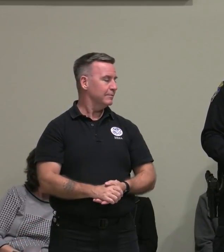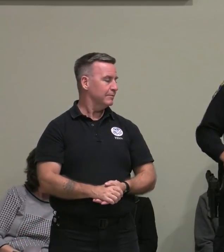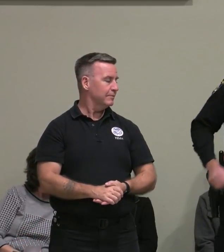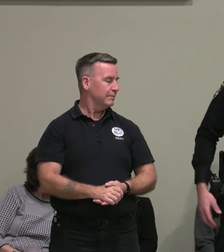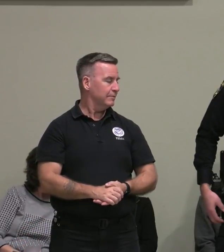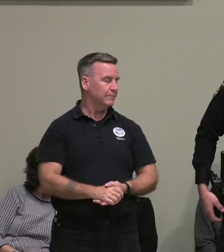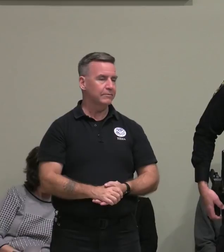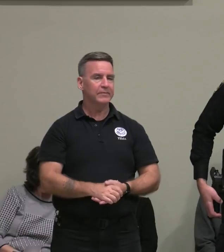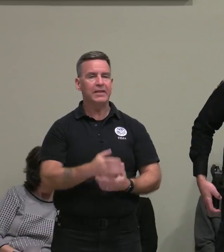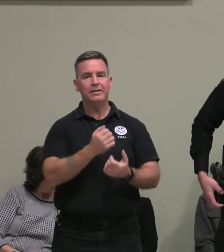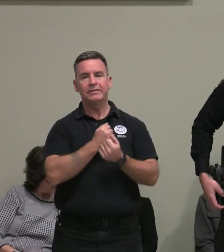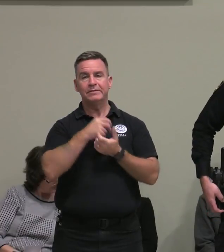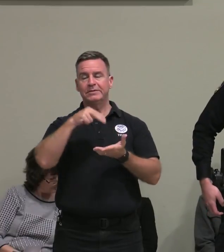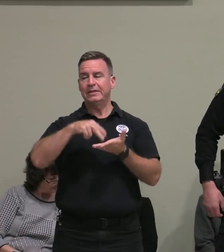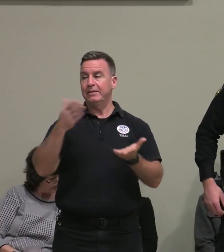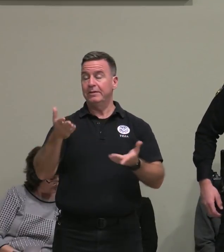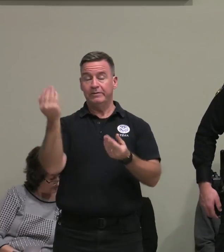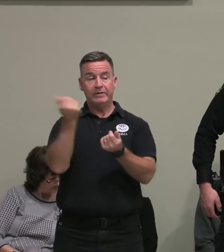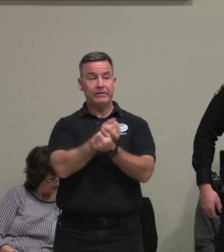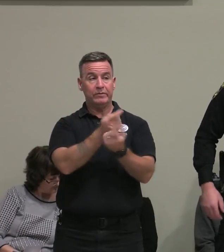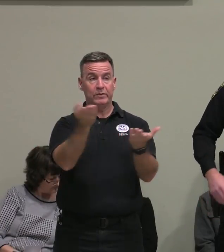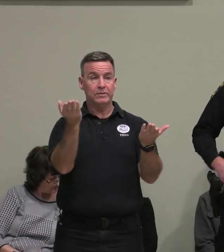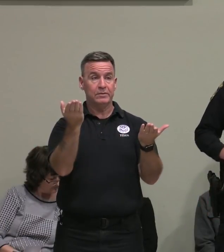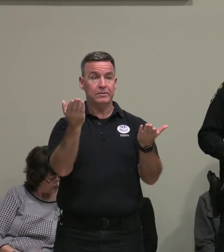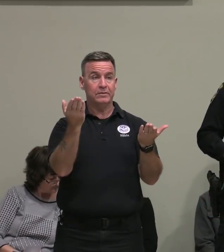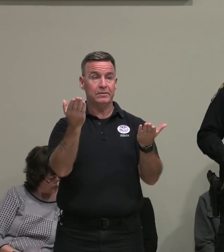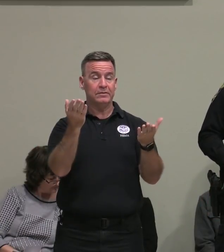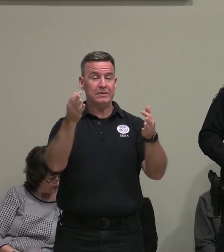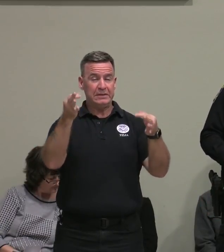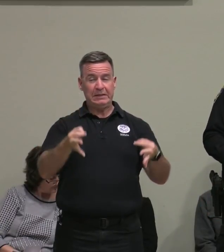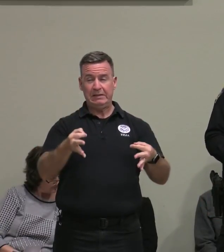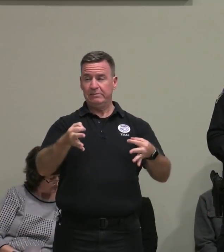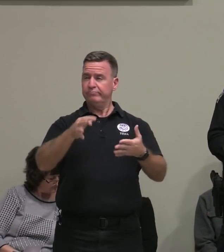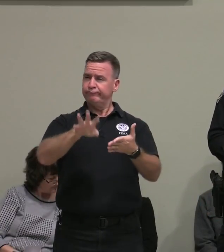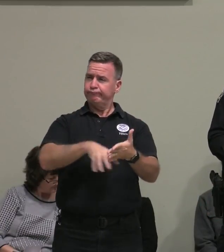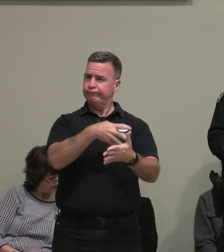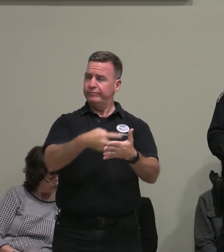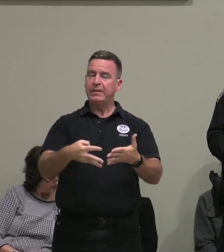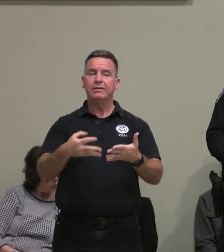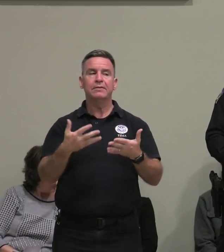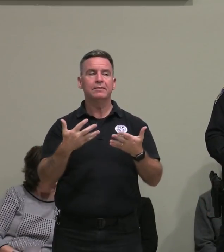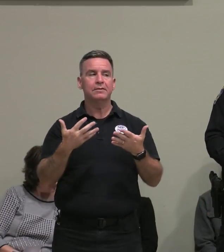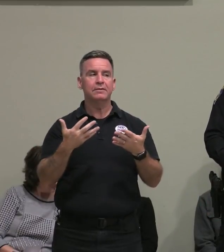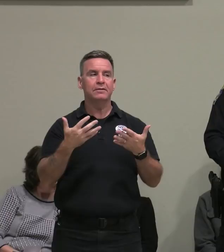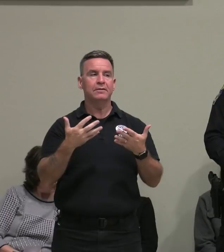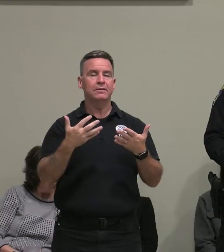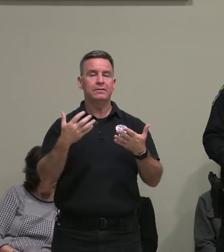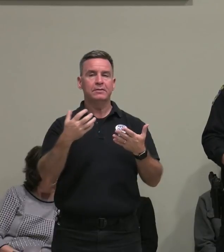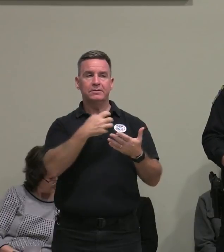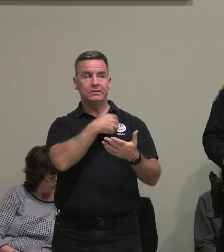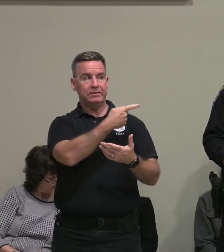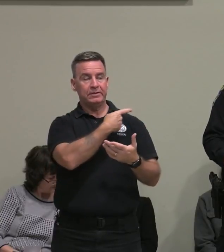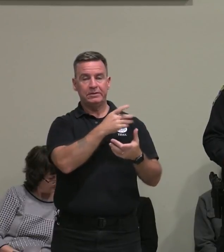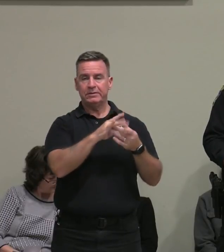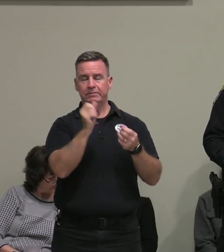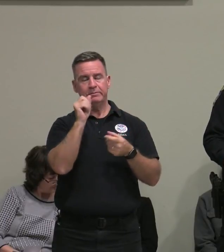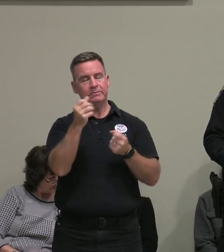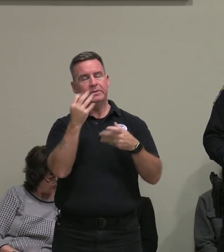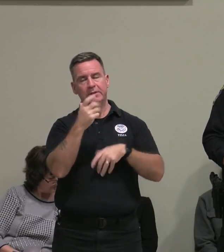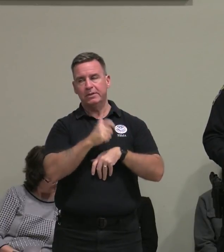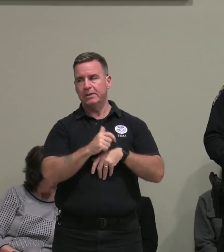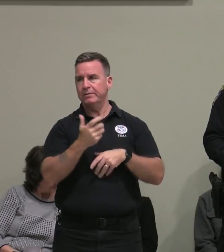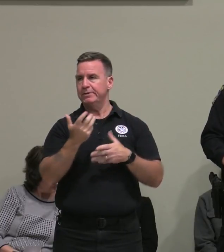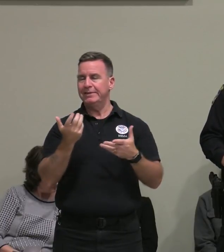You know, I'd love to stand up here and give everybody definitive timelines. You know, the Sheriff and I have said it multiple times,